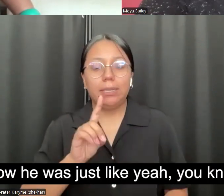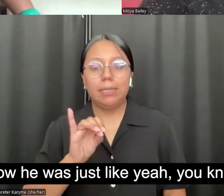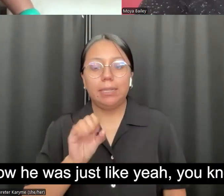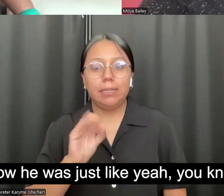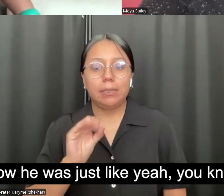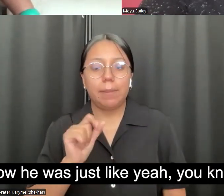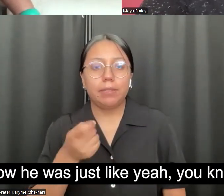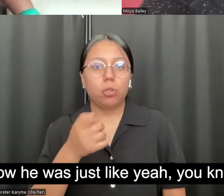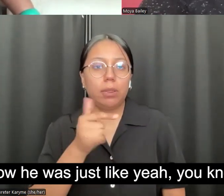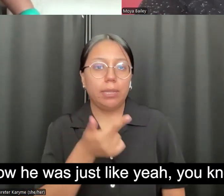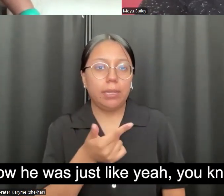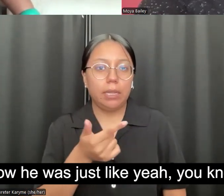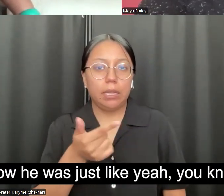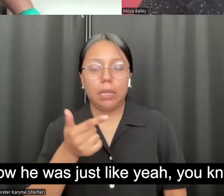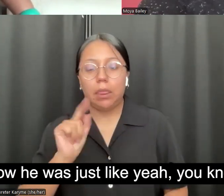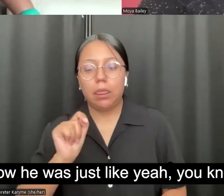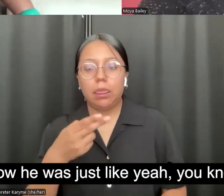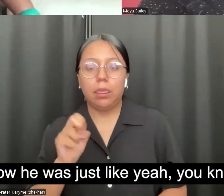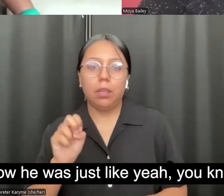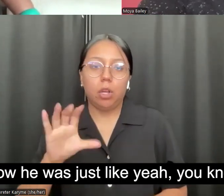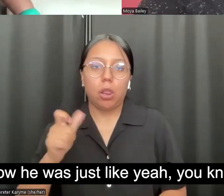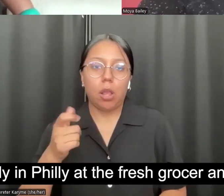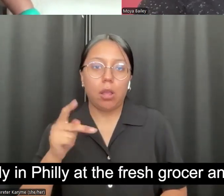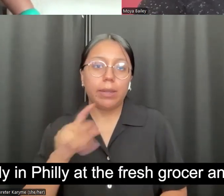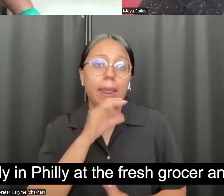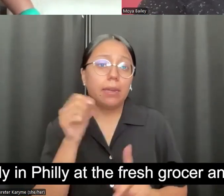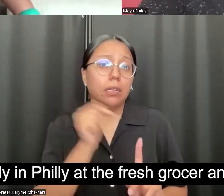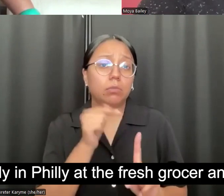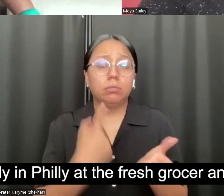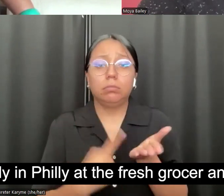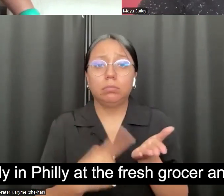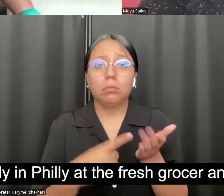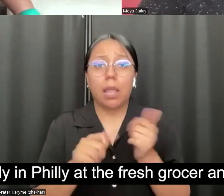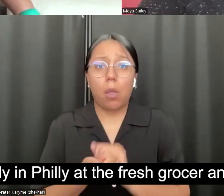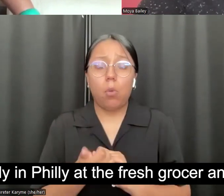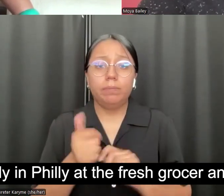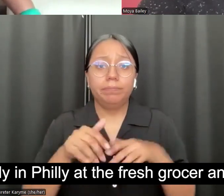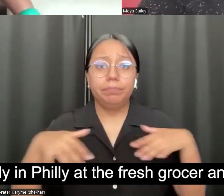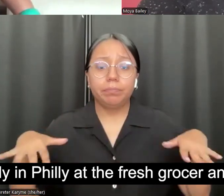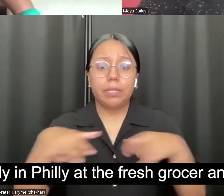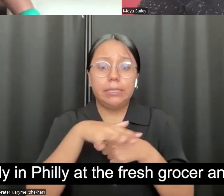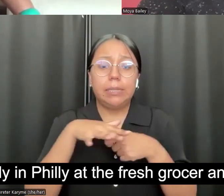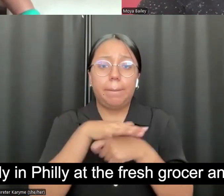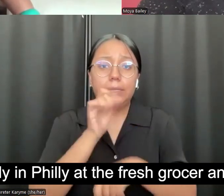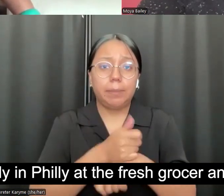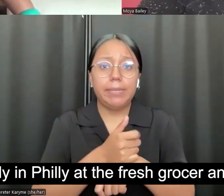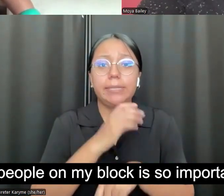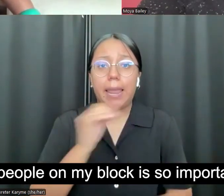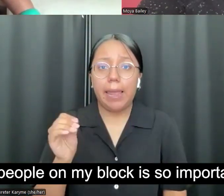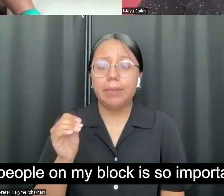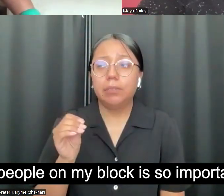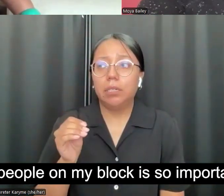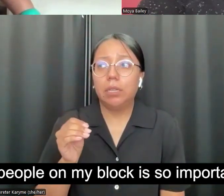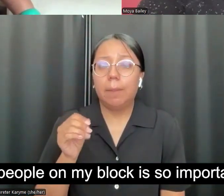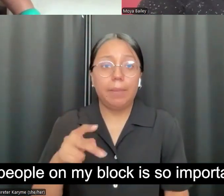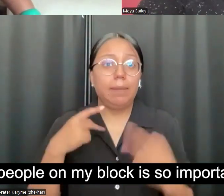And he was just talking about being place-based and how he was just like, yeah, like, being physically in Philly at the Fresh Grocer and